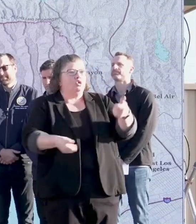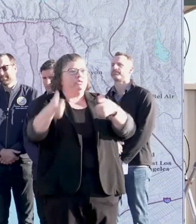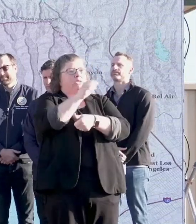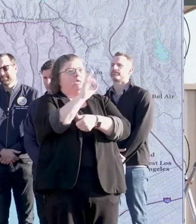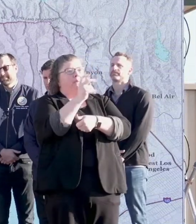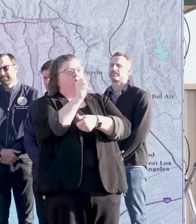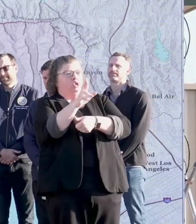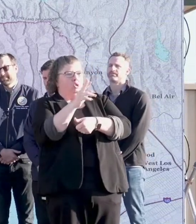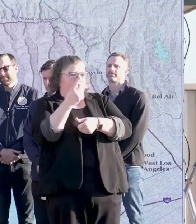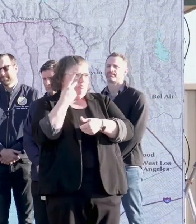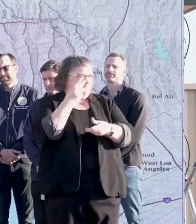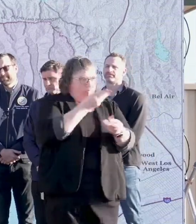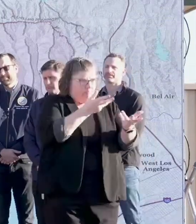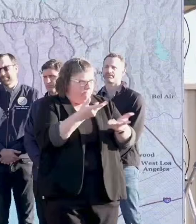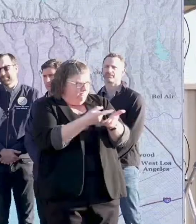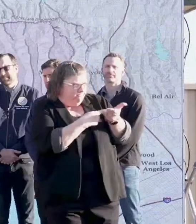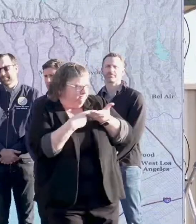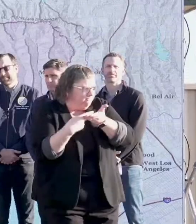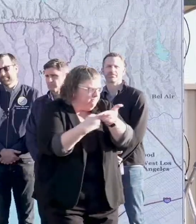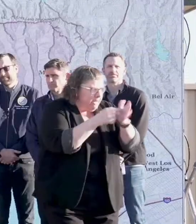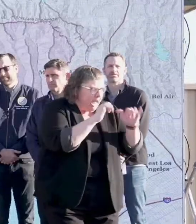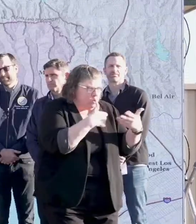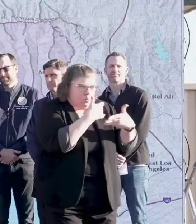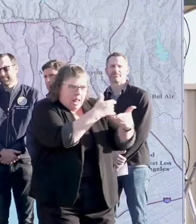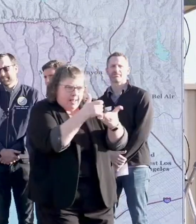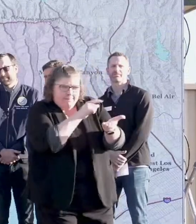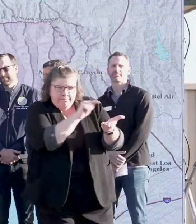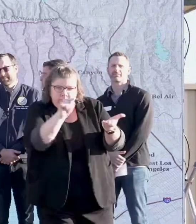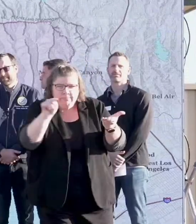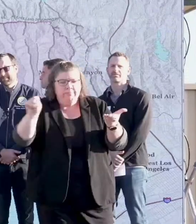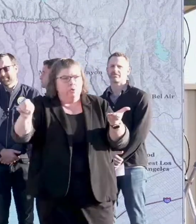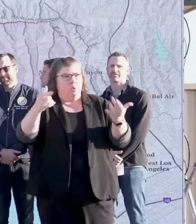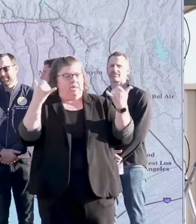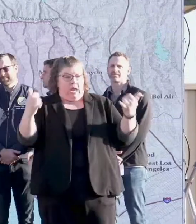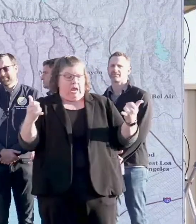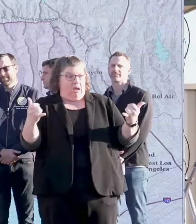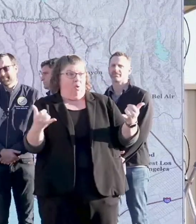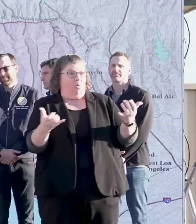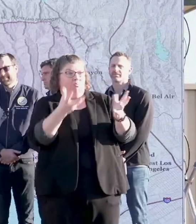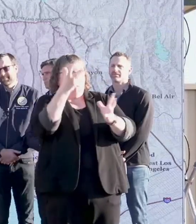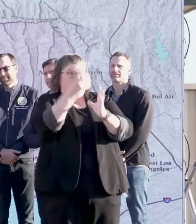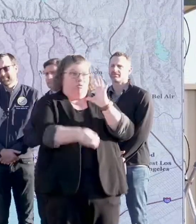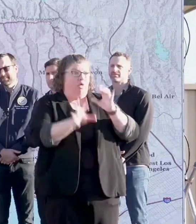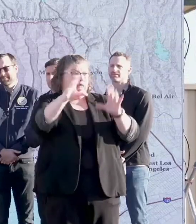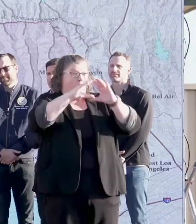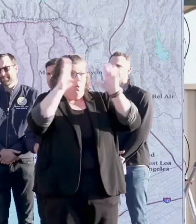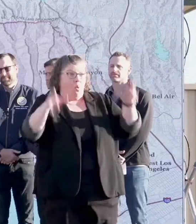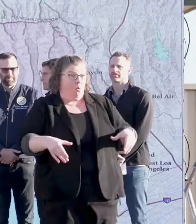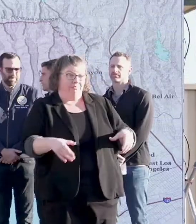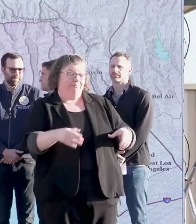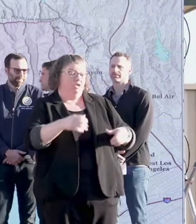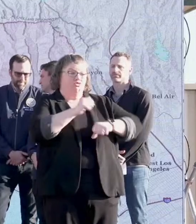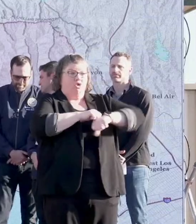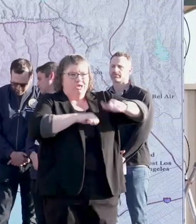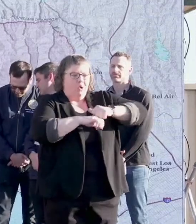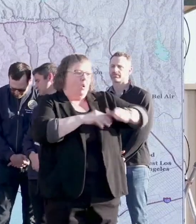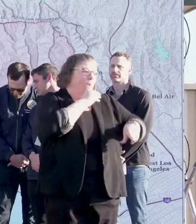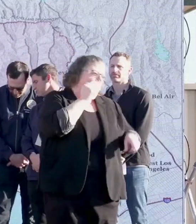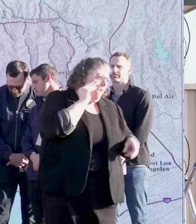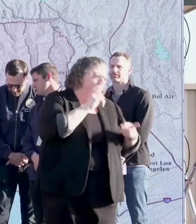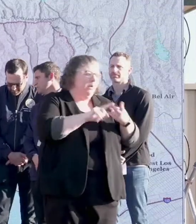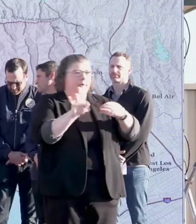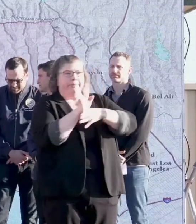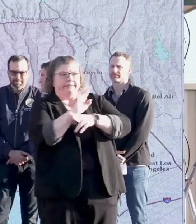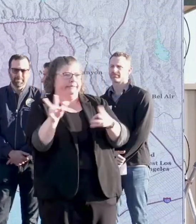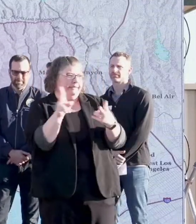what we can do to help those folks that now have lost a structure, whether it's a home or it's a